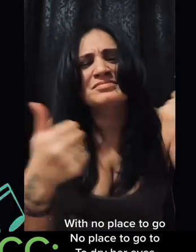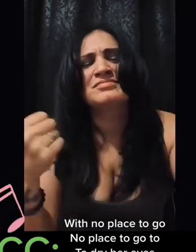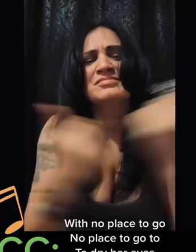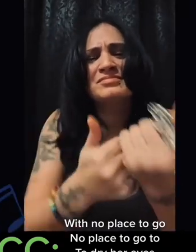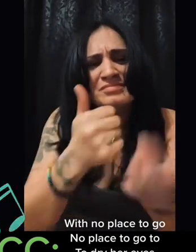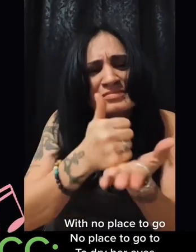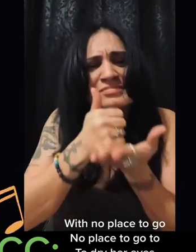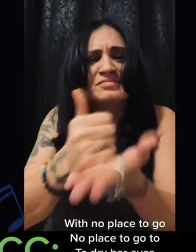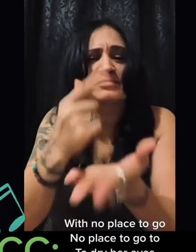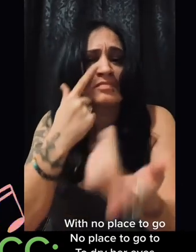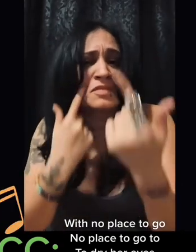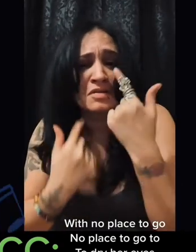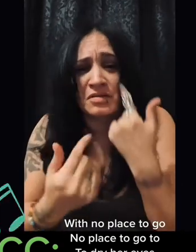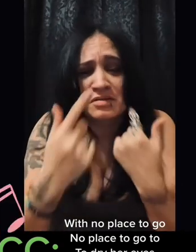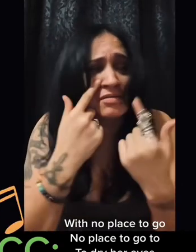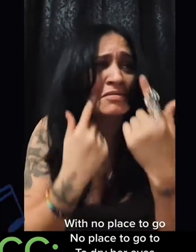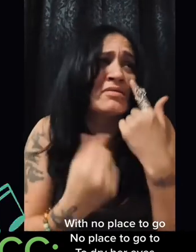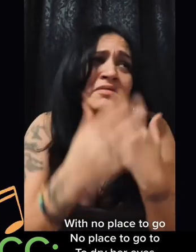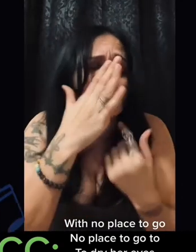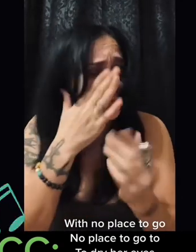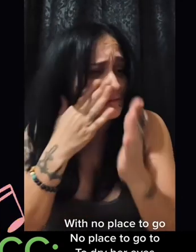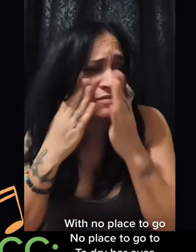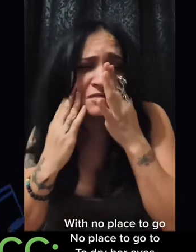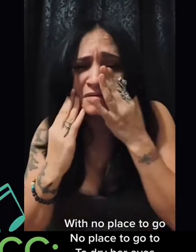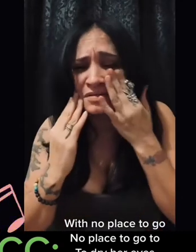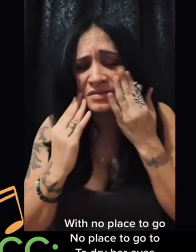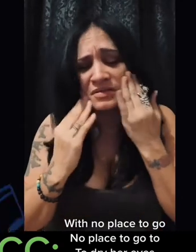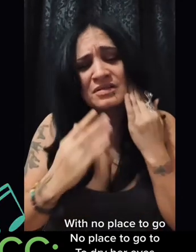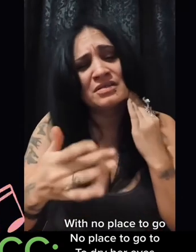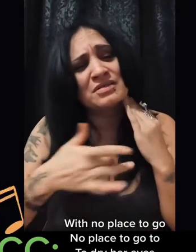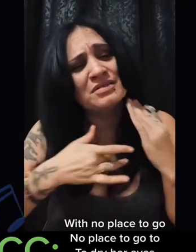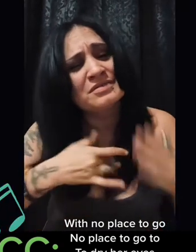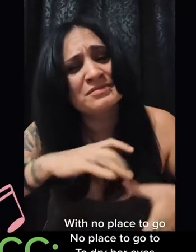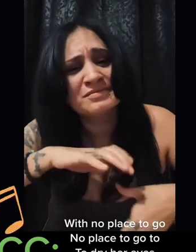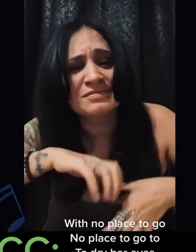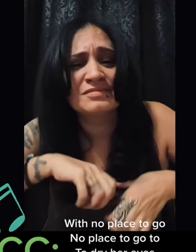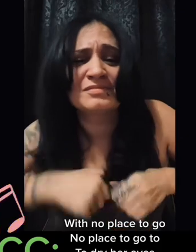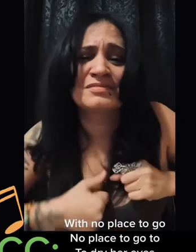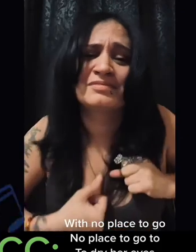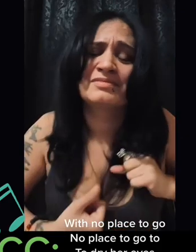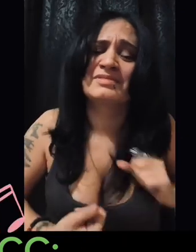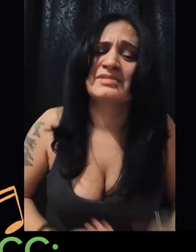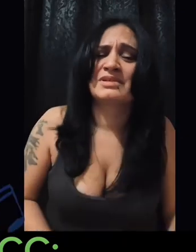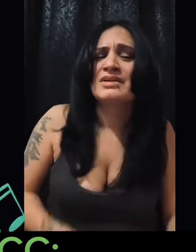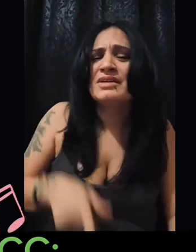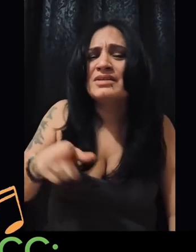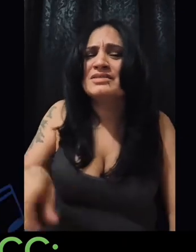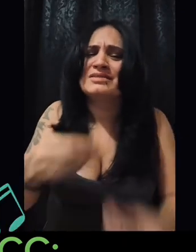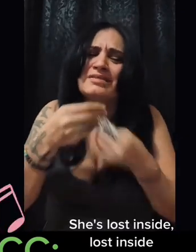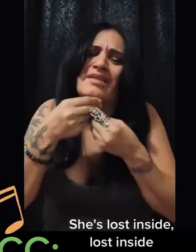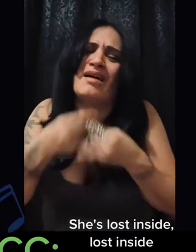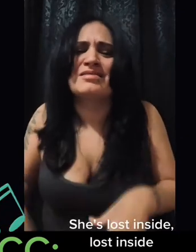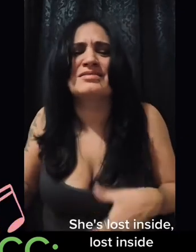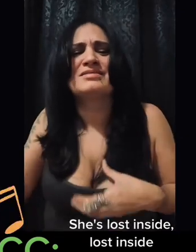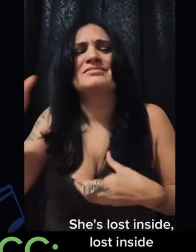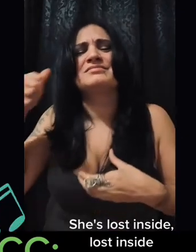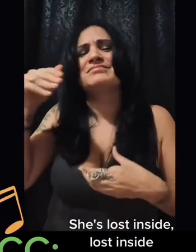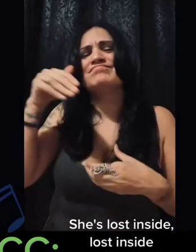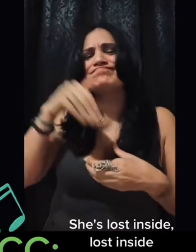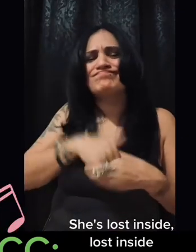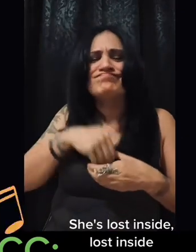to go No To dry her eyes Broken inside She's lost